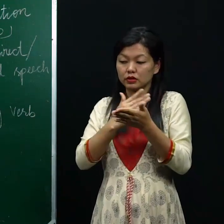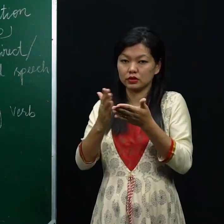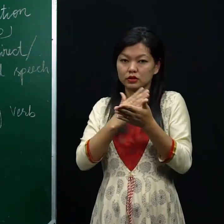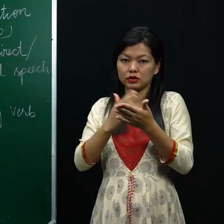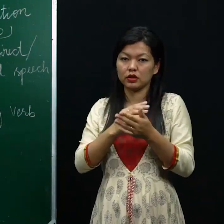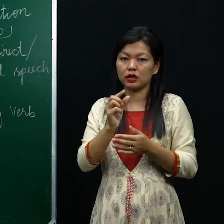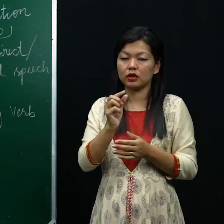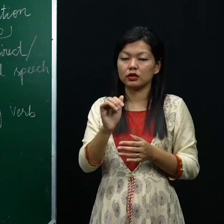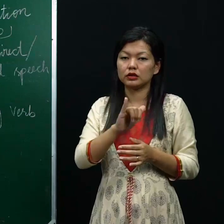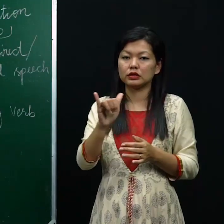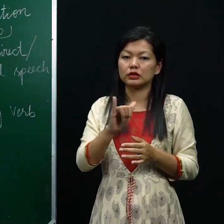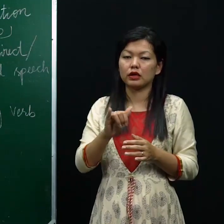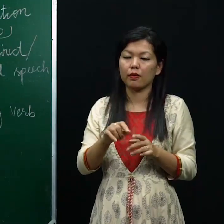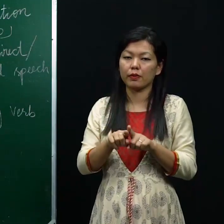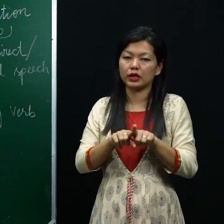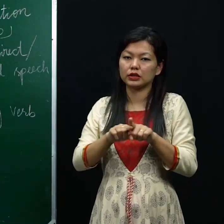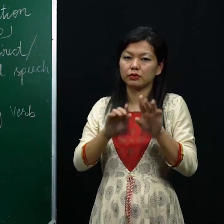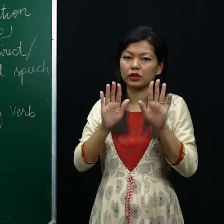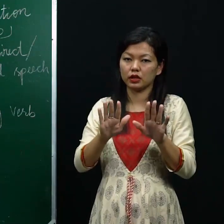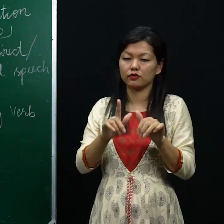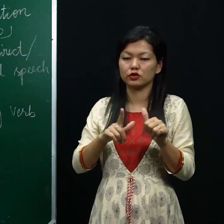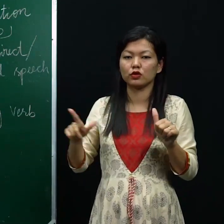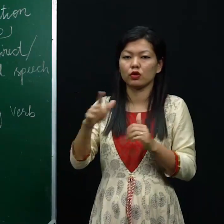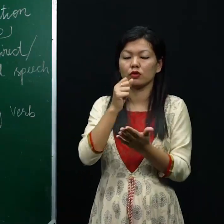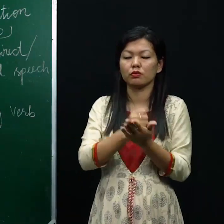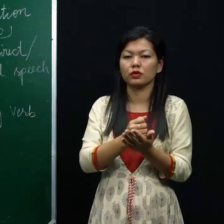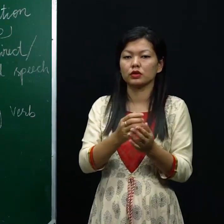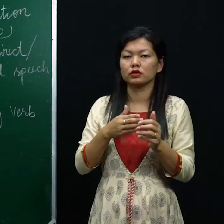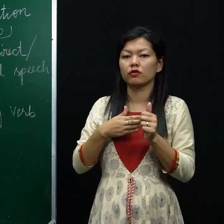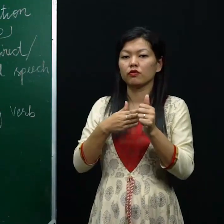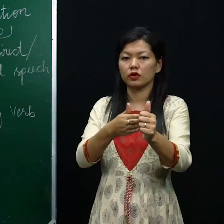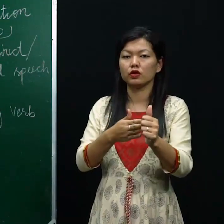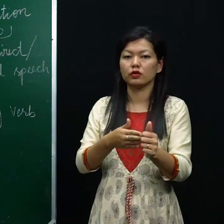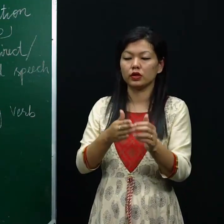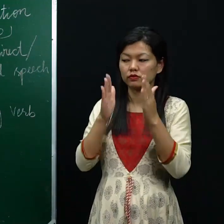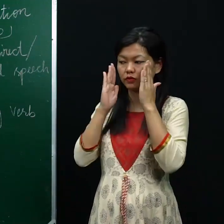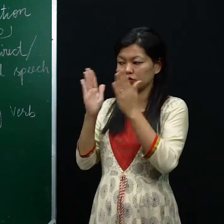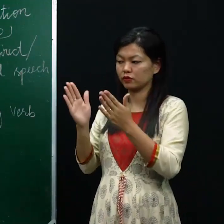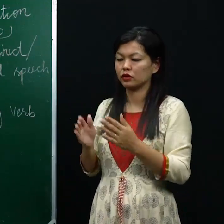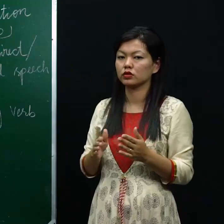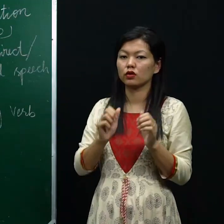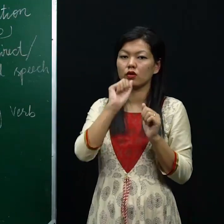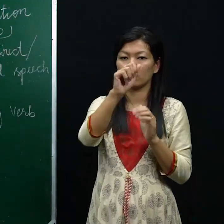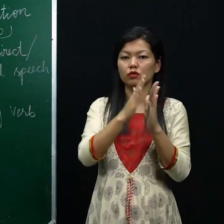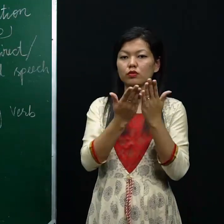want to read out a question for all of us so that you will have a better idea of what it is.